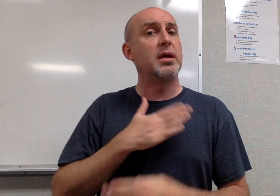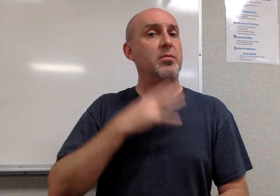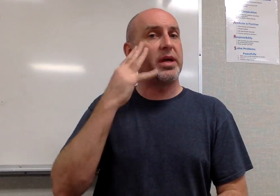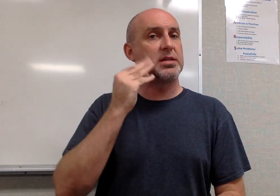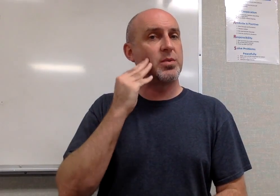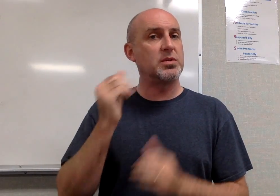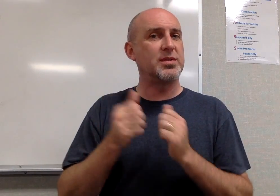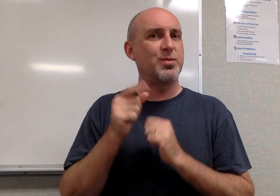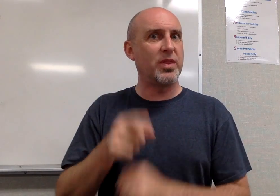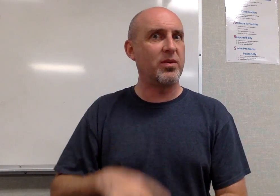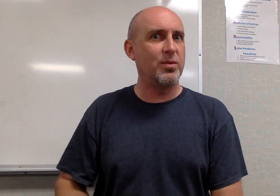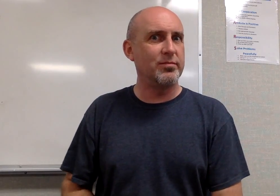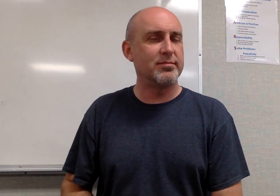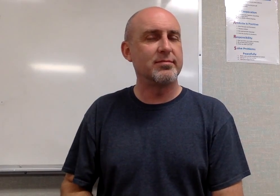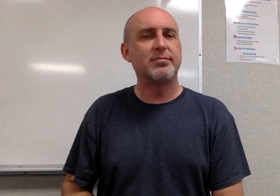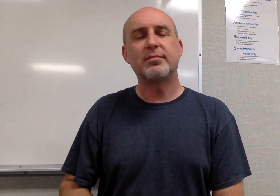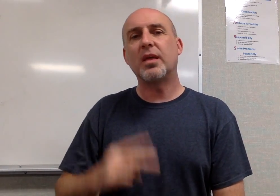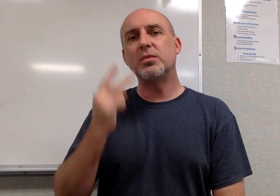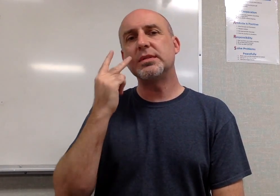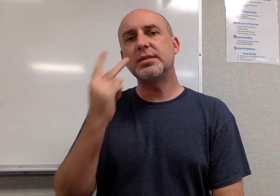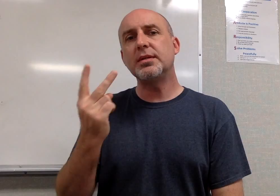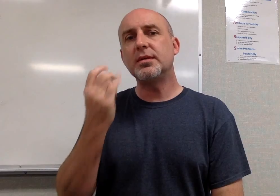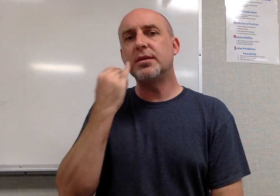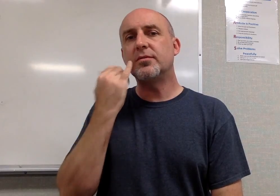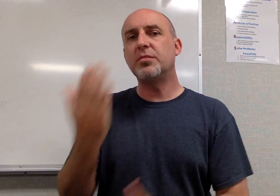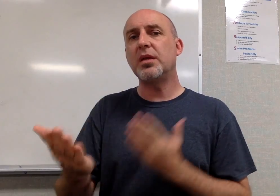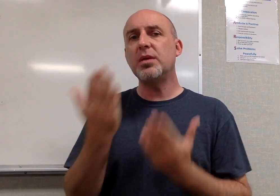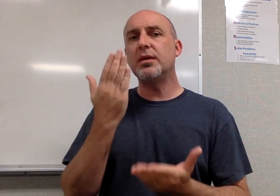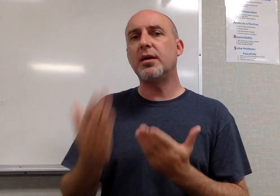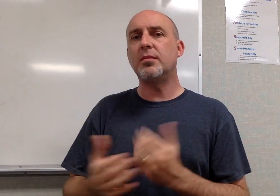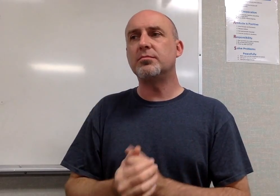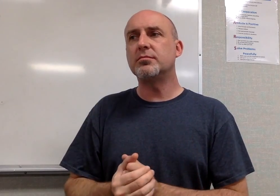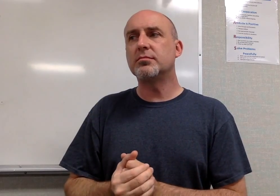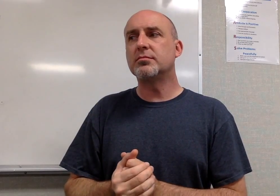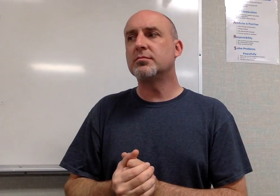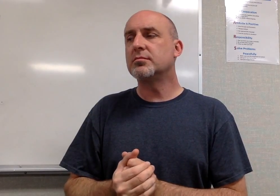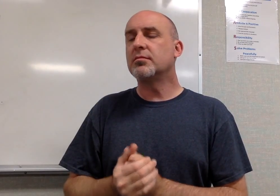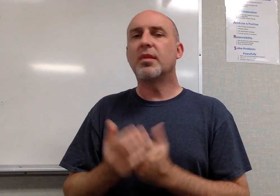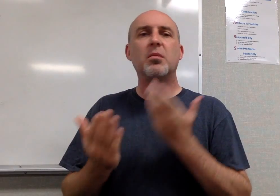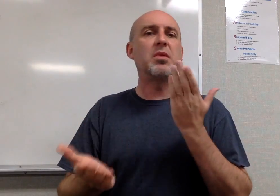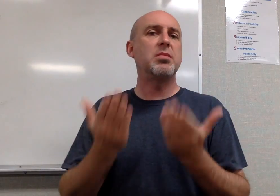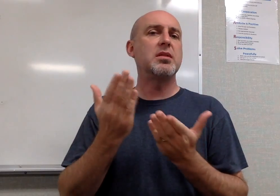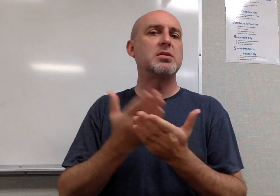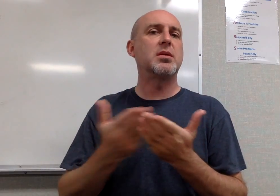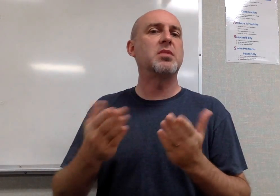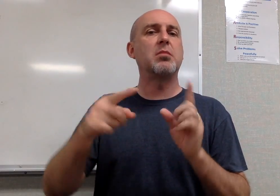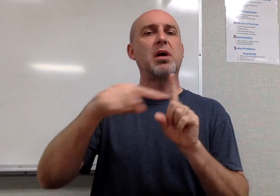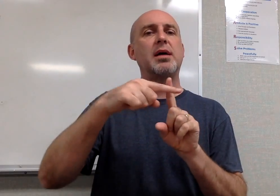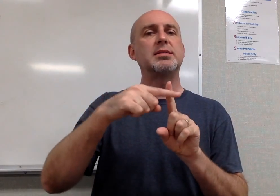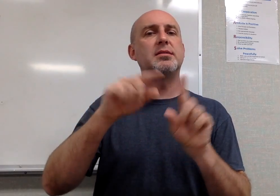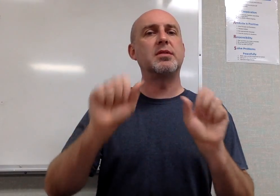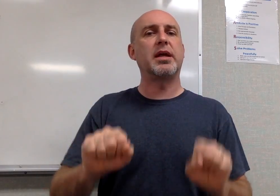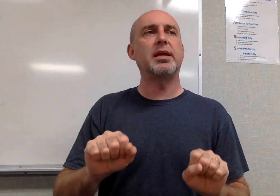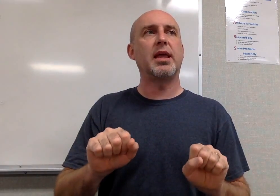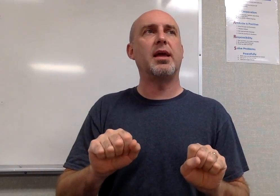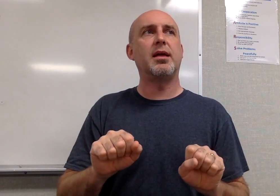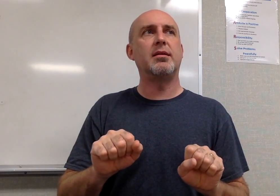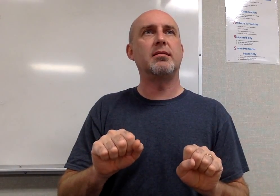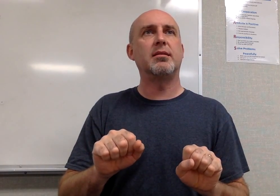my experiences with you, and we'll see if maybe there's something positive that I